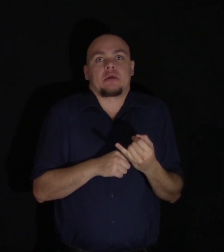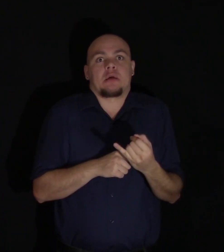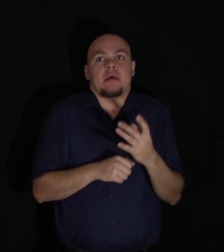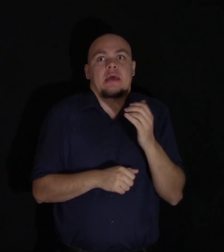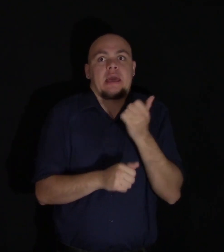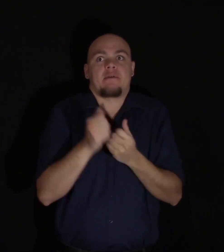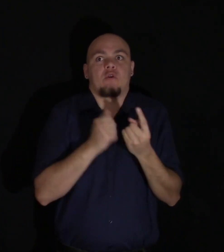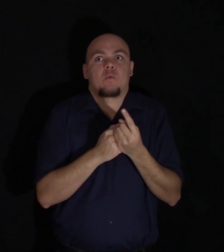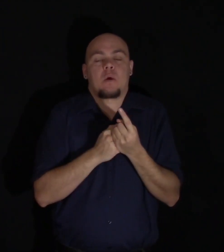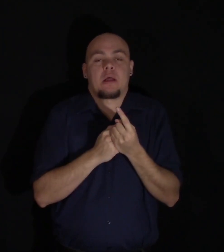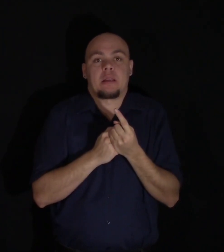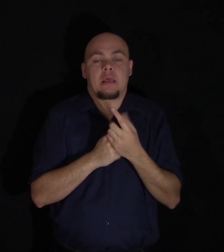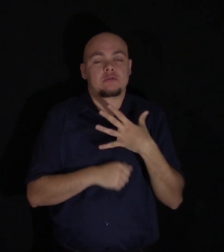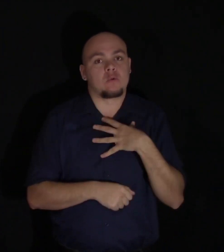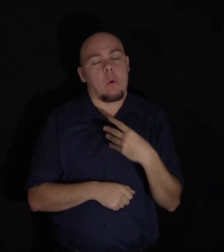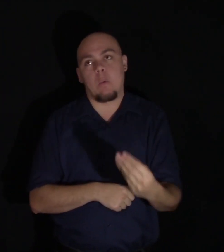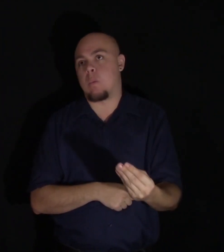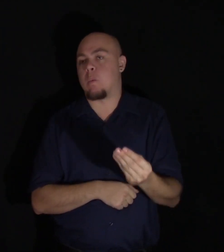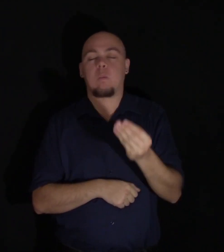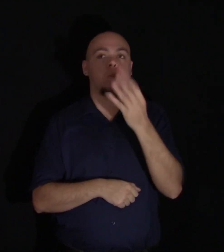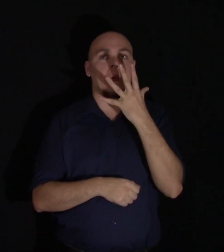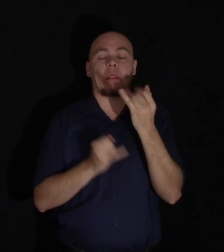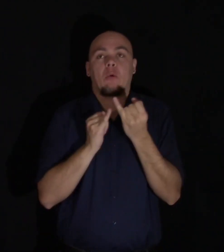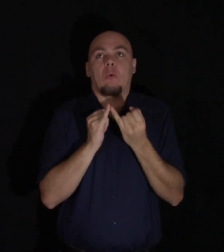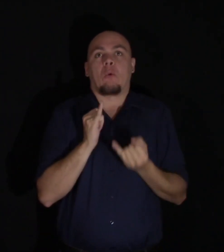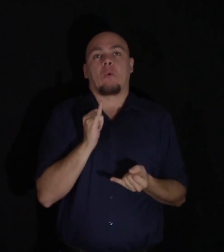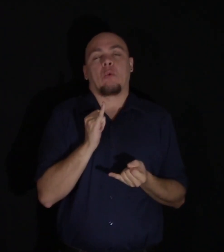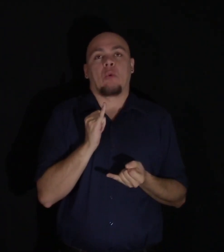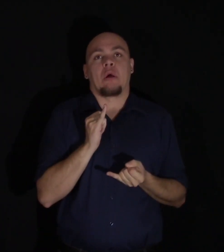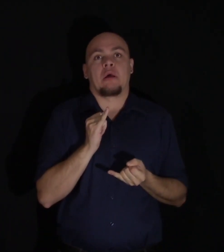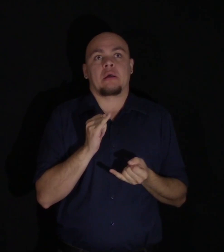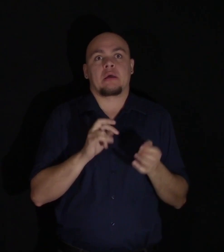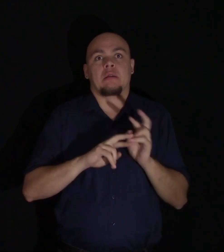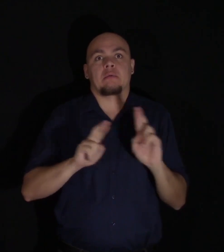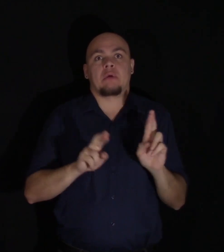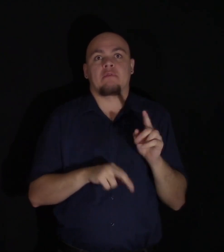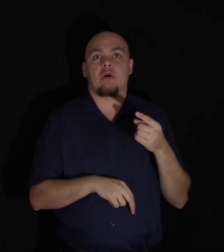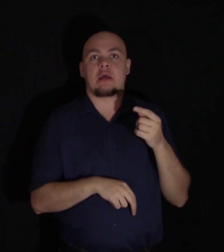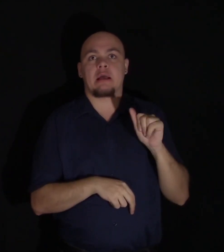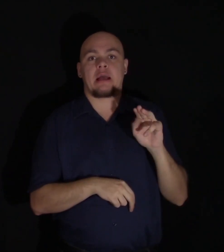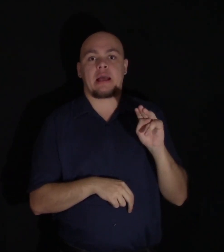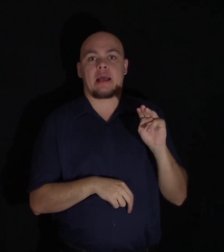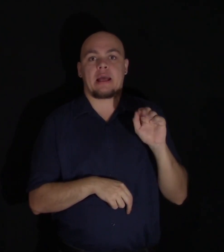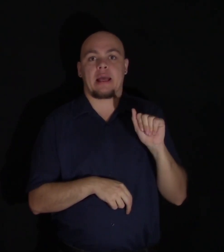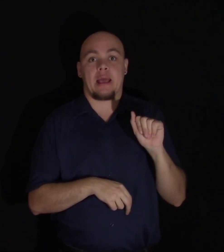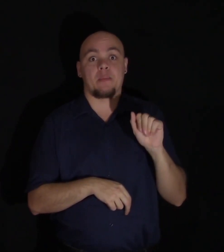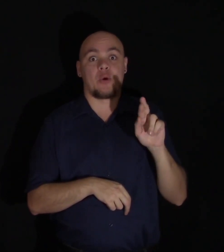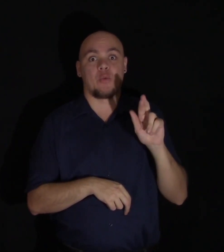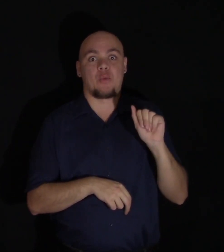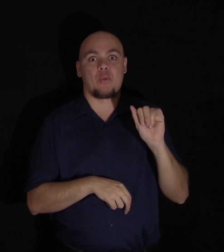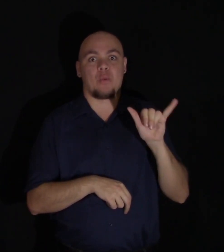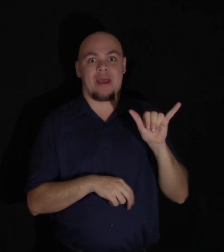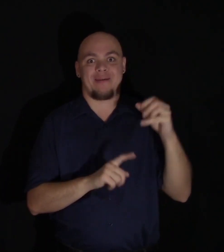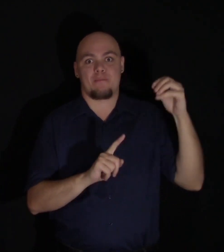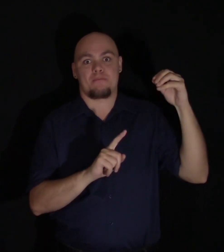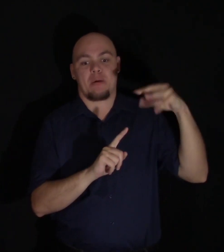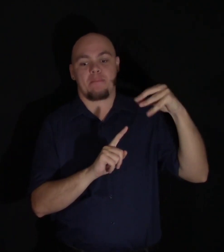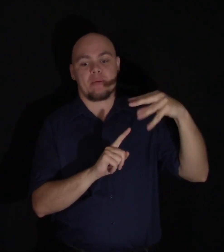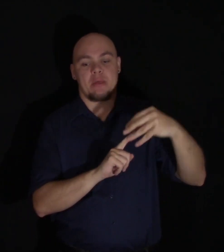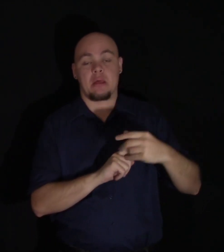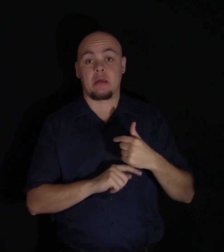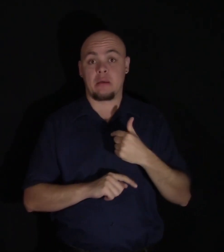thin, and you're waiting for your turn to get the gamma rays, you think of a lot of things. Mostly you think about, am I